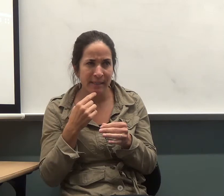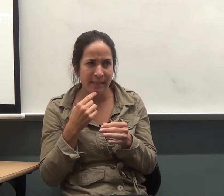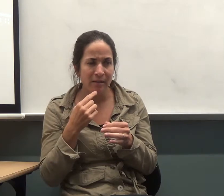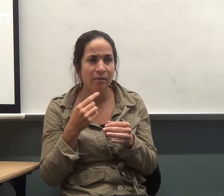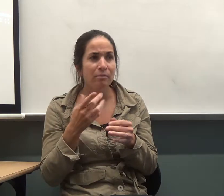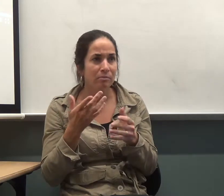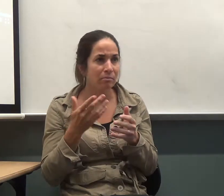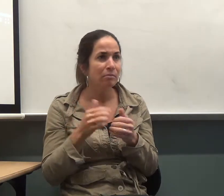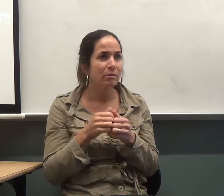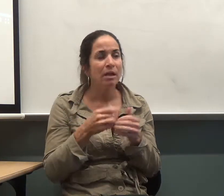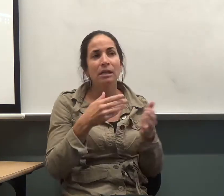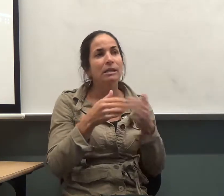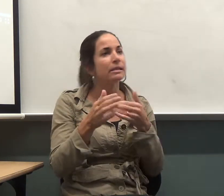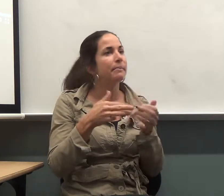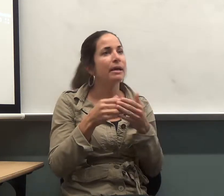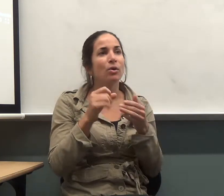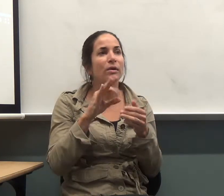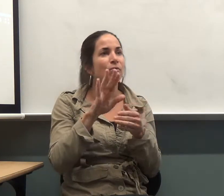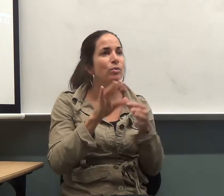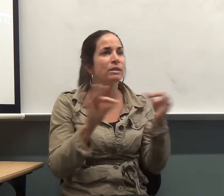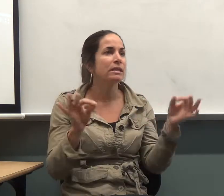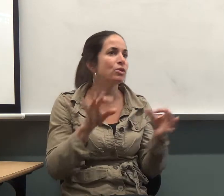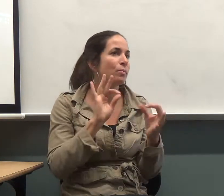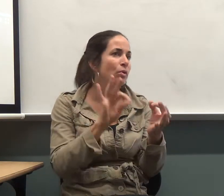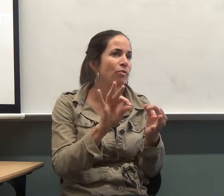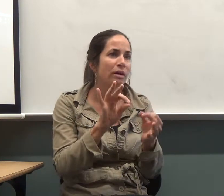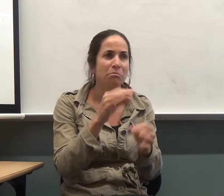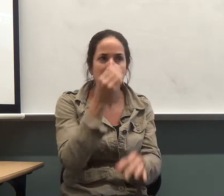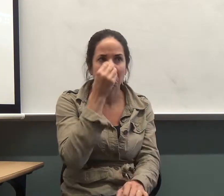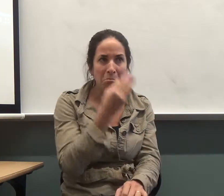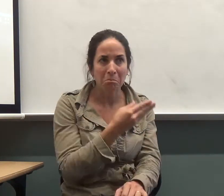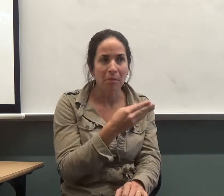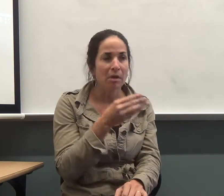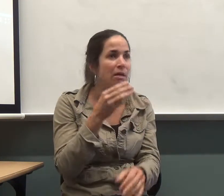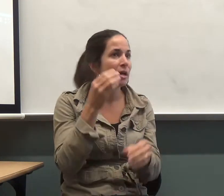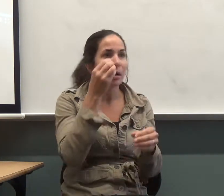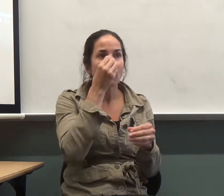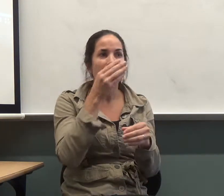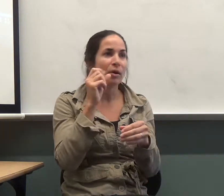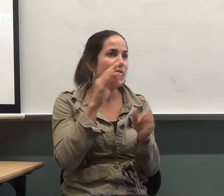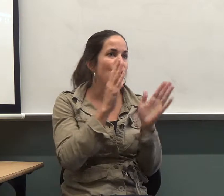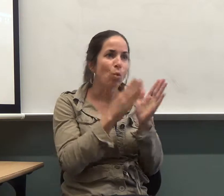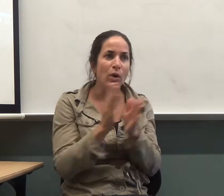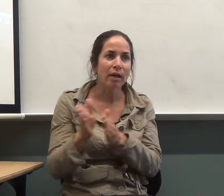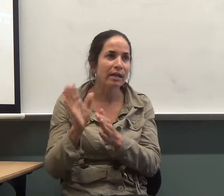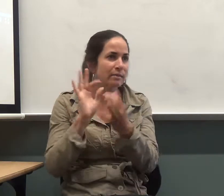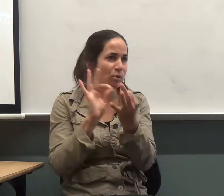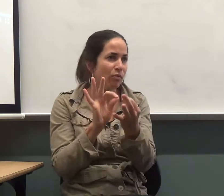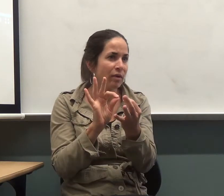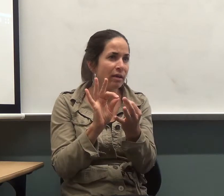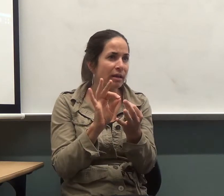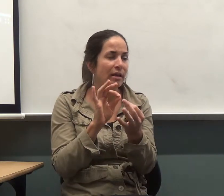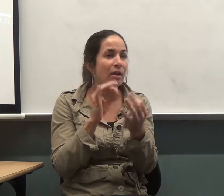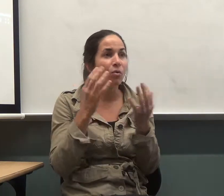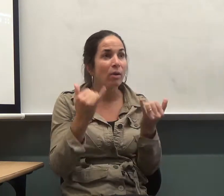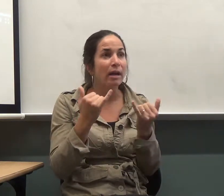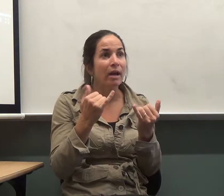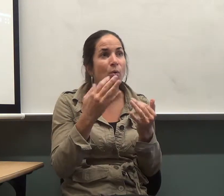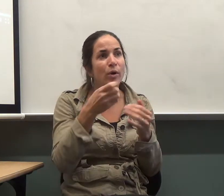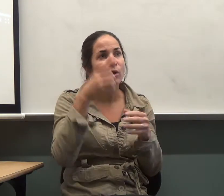matter whether your sentences are perfect. It doesn't matter whether or not they're organized perfectly. What I want right now is for you to start thinking about